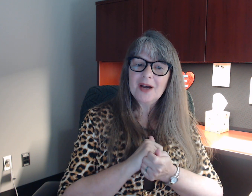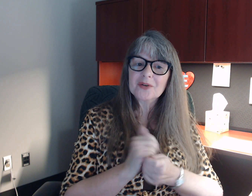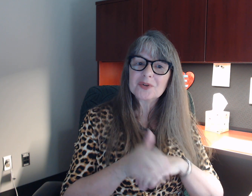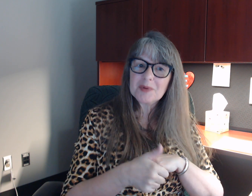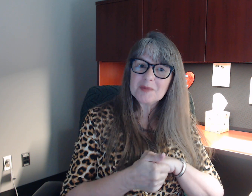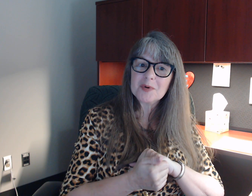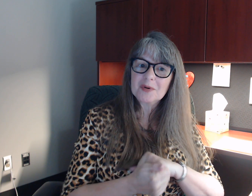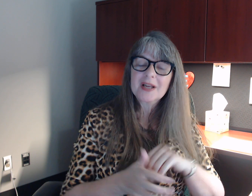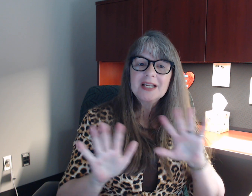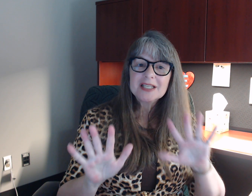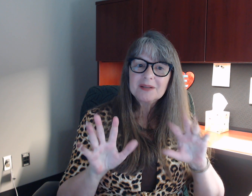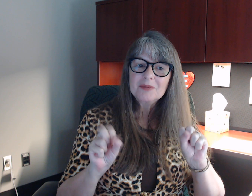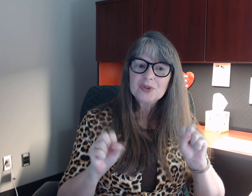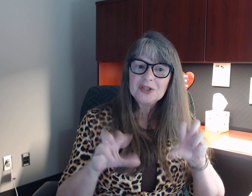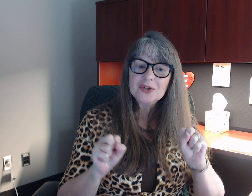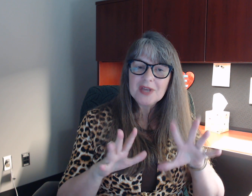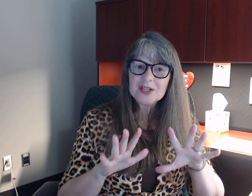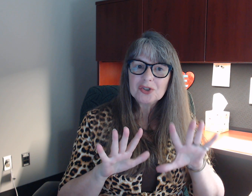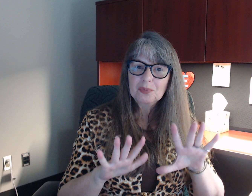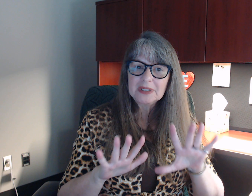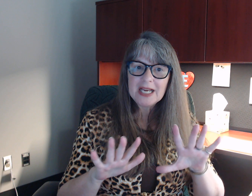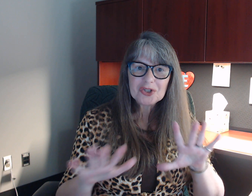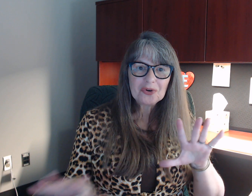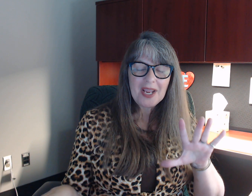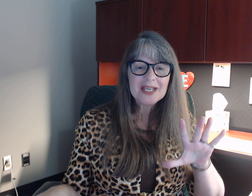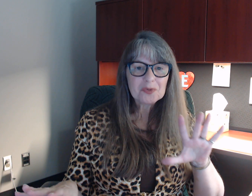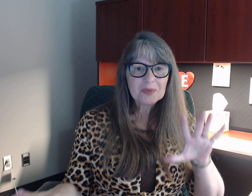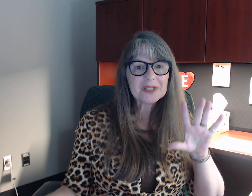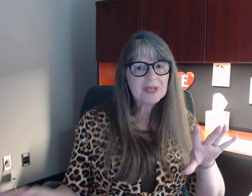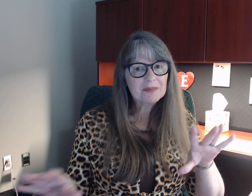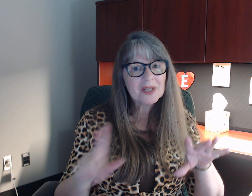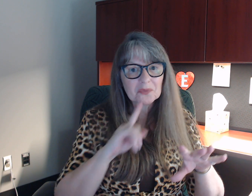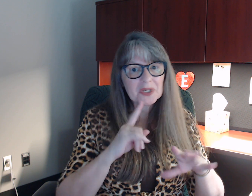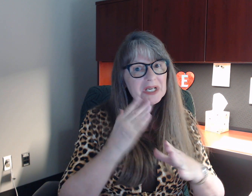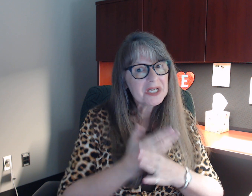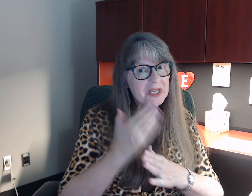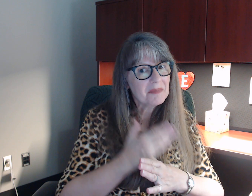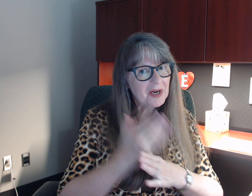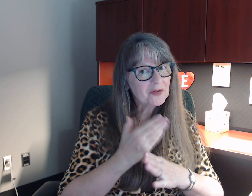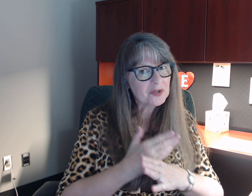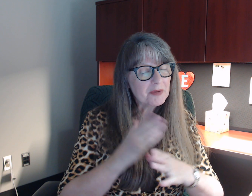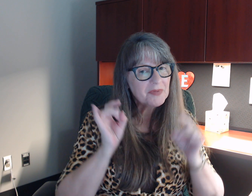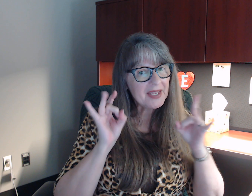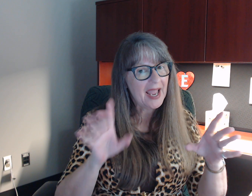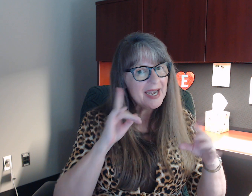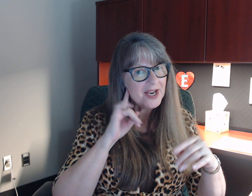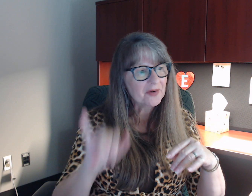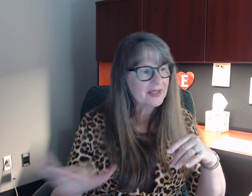bothers people, and sometimes you need to do that to relax your hands. But sometimes that really bothers people. They hate hearing that.